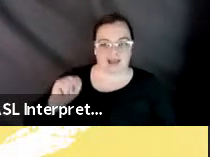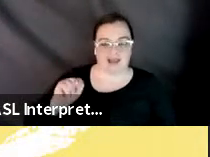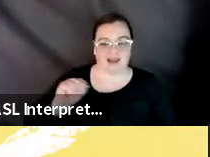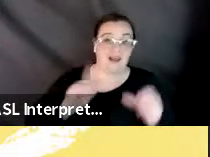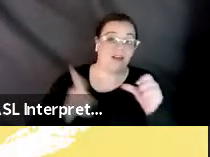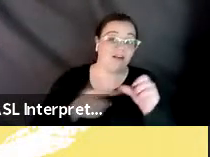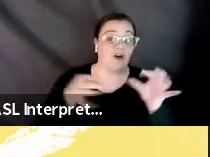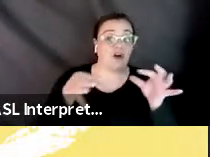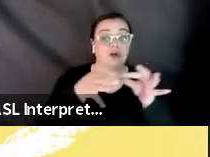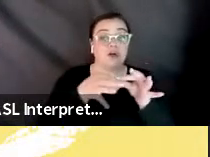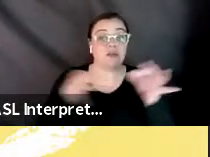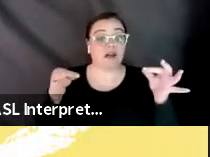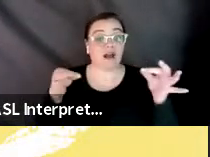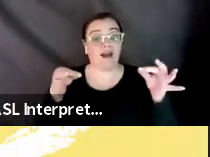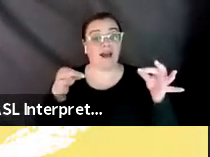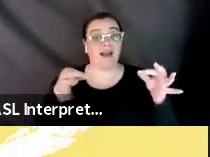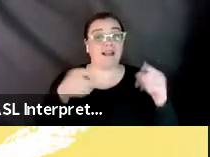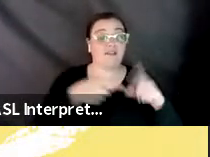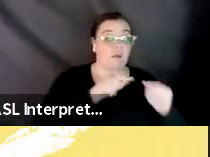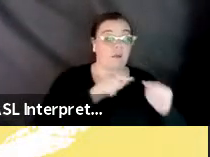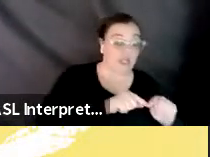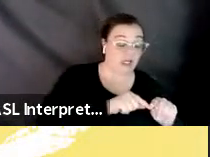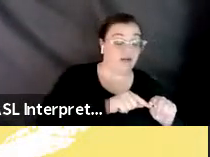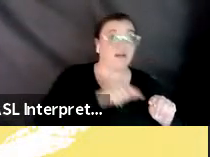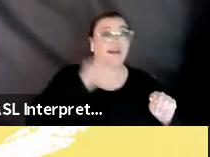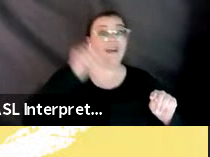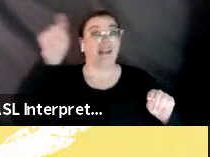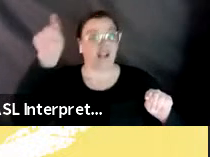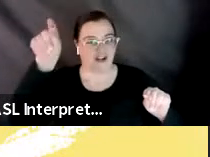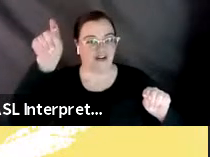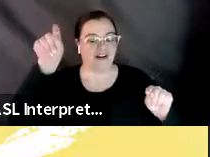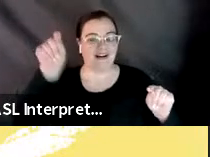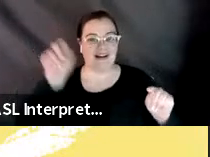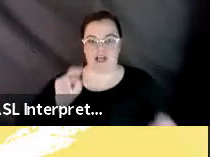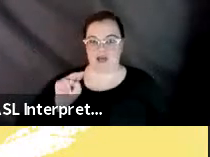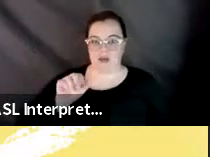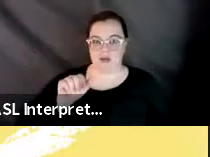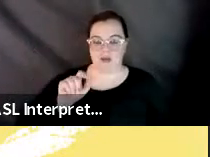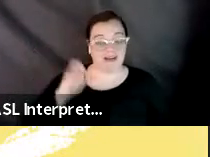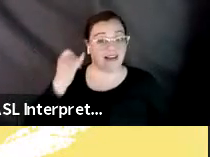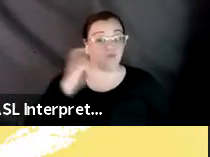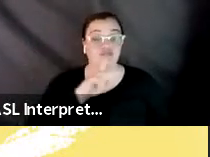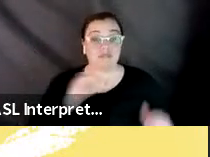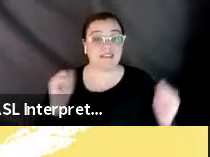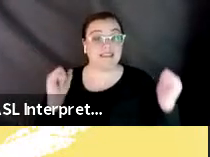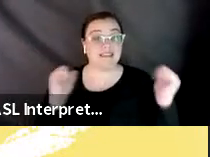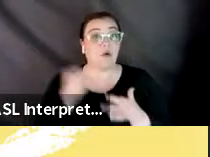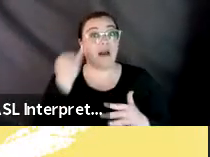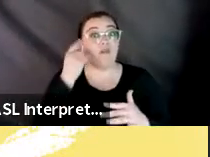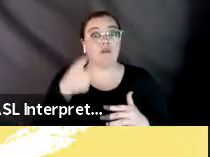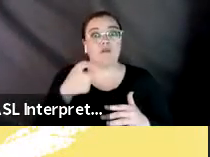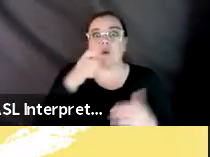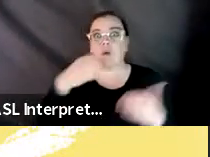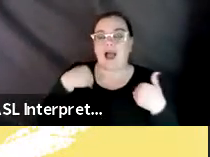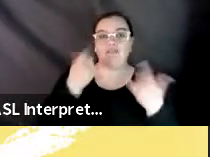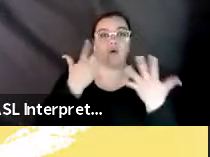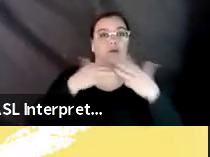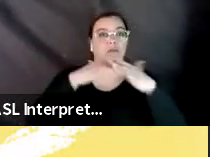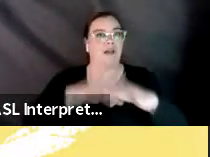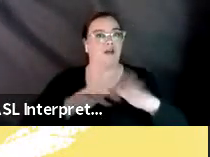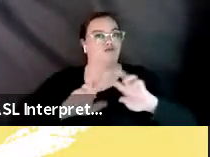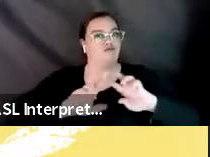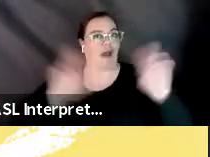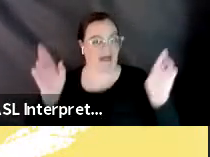it goes from here to here. And that is very scary if you don't have your blend. So